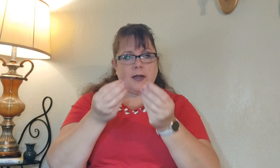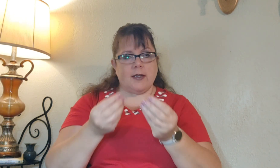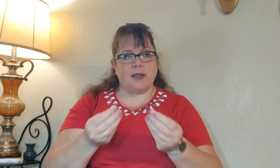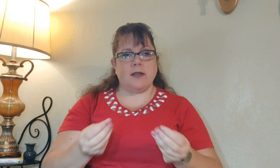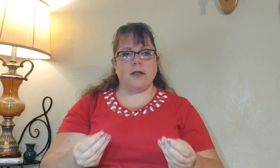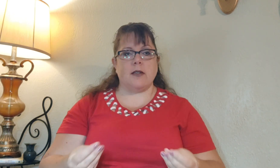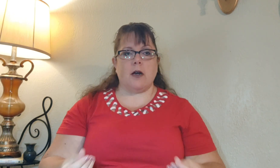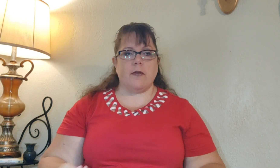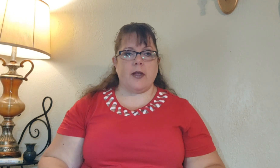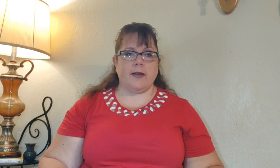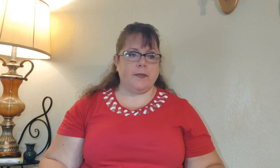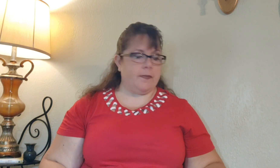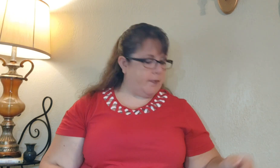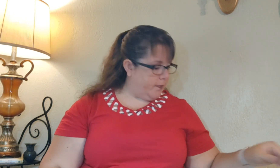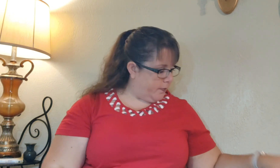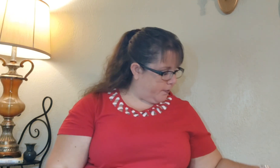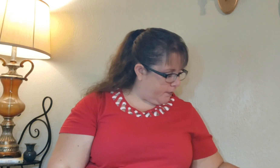because it's dissolving.